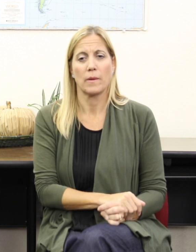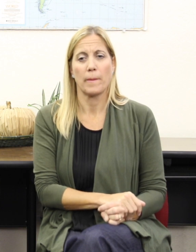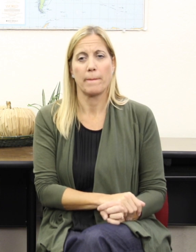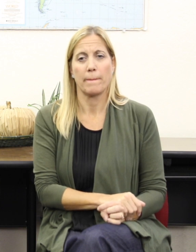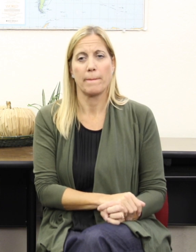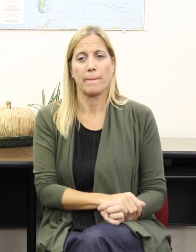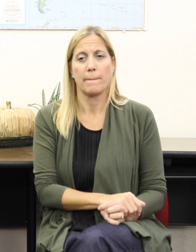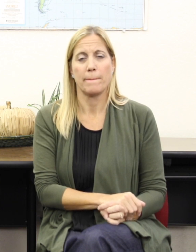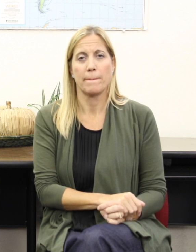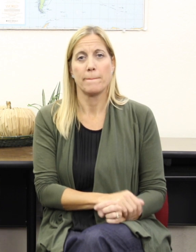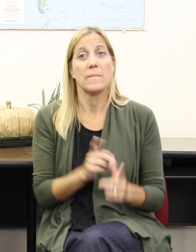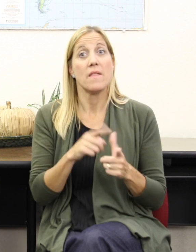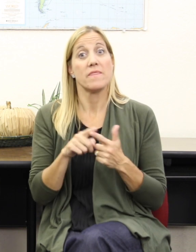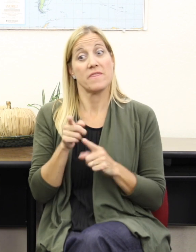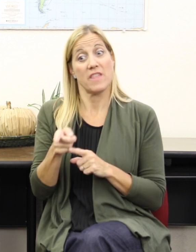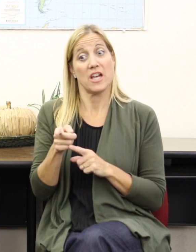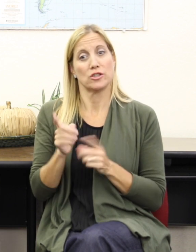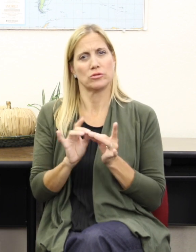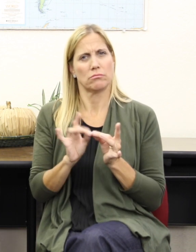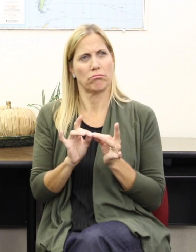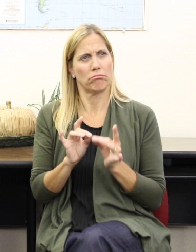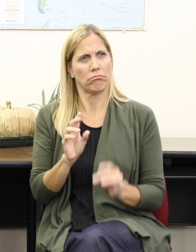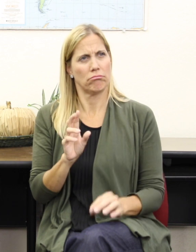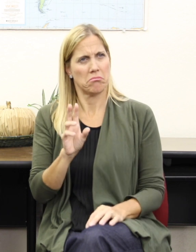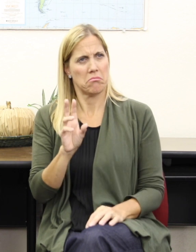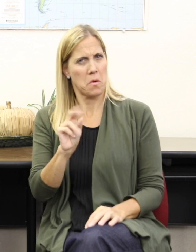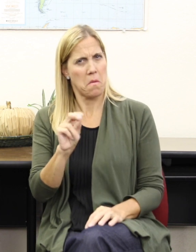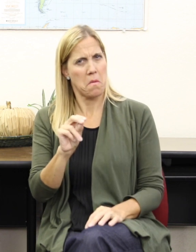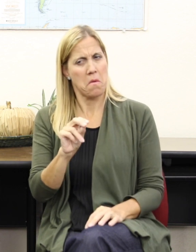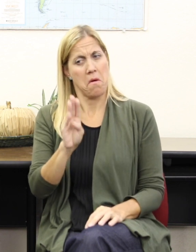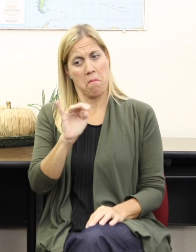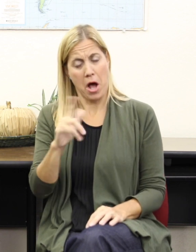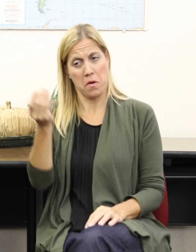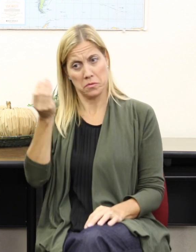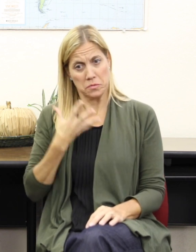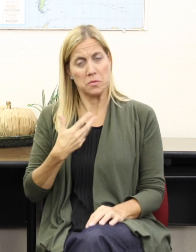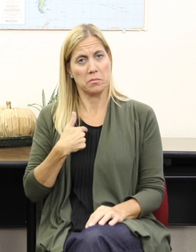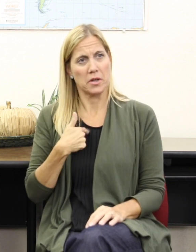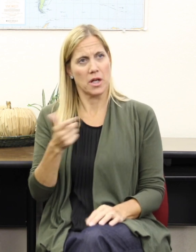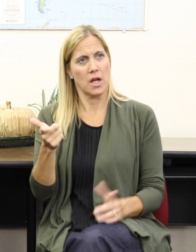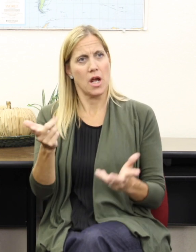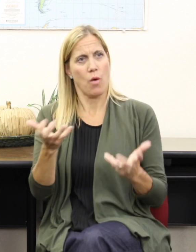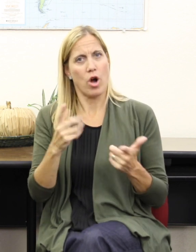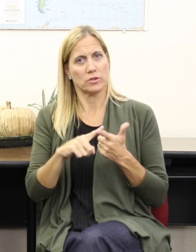Then she says, no, Michael told me that he wants to commit suicide.